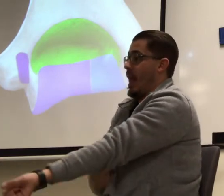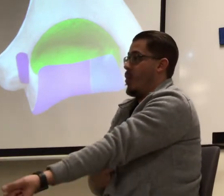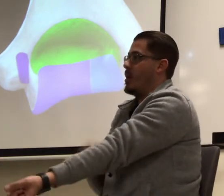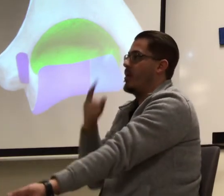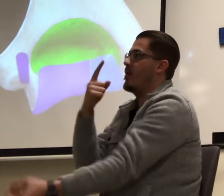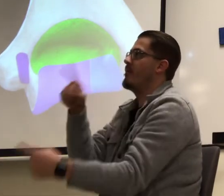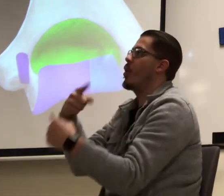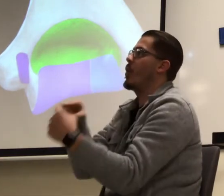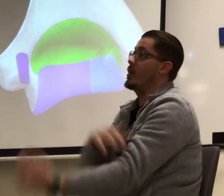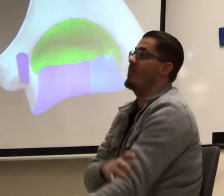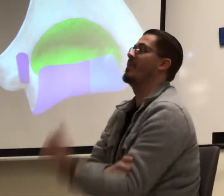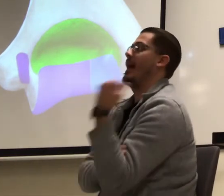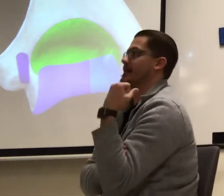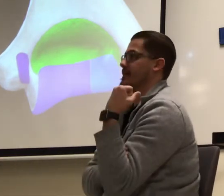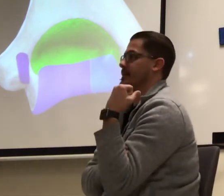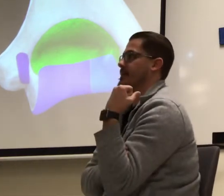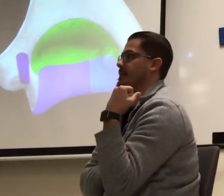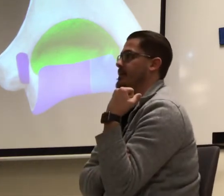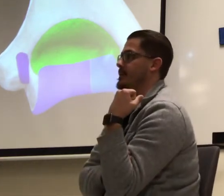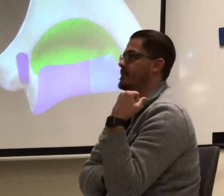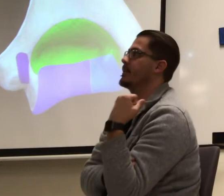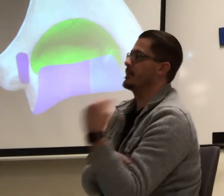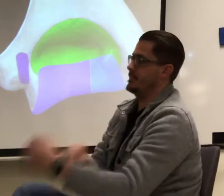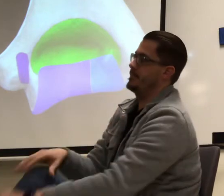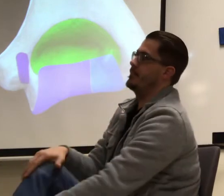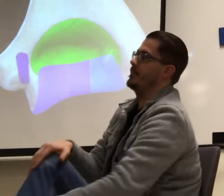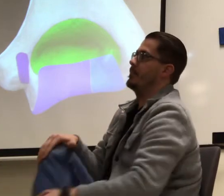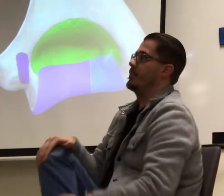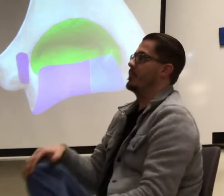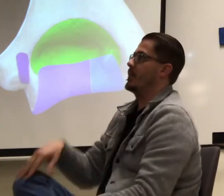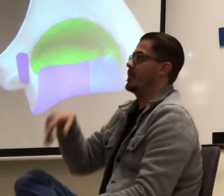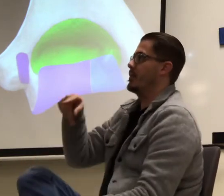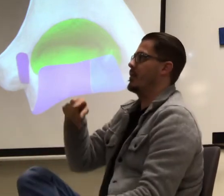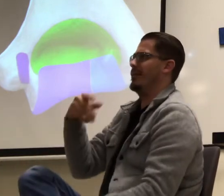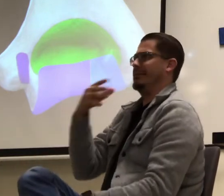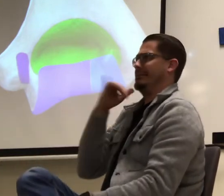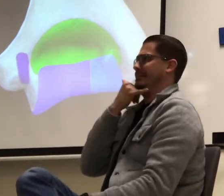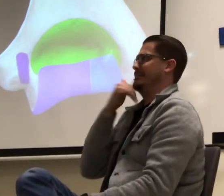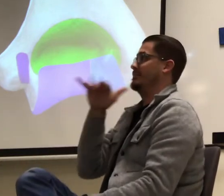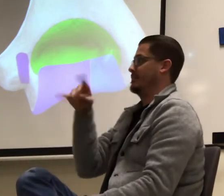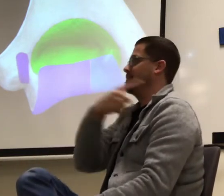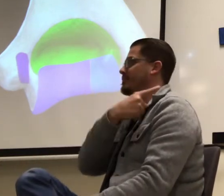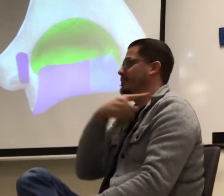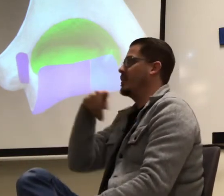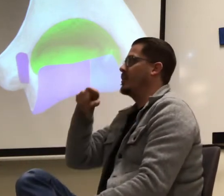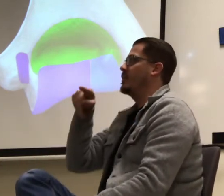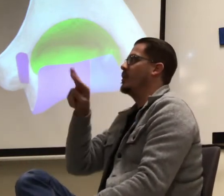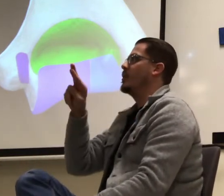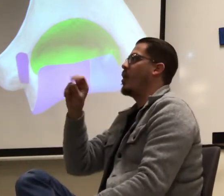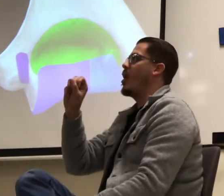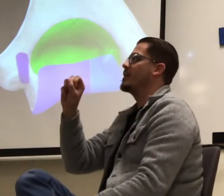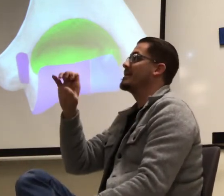olecranon process. Oh, whoops, I misspelled process there. Pros.